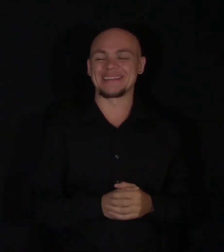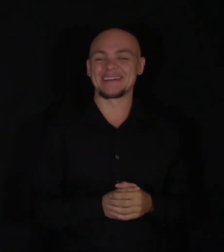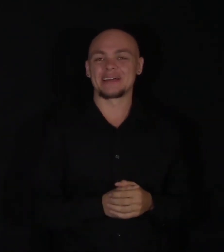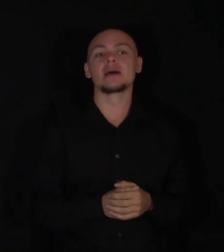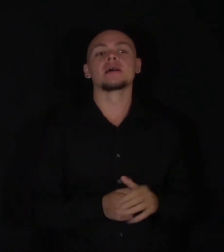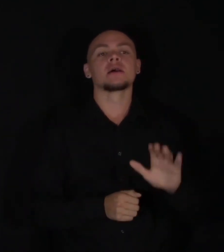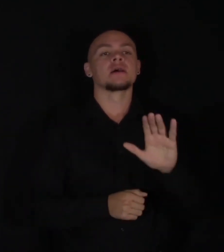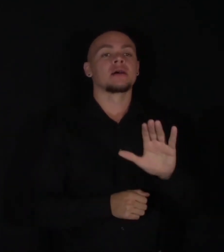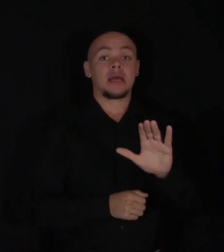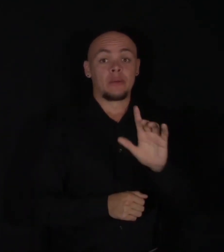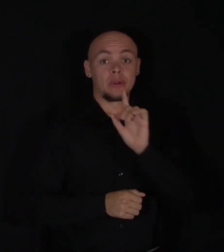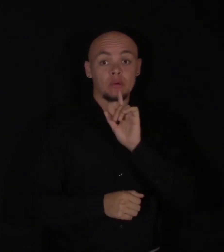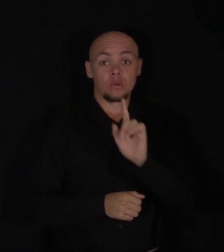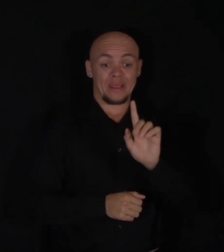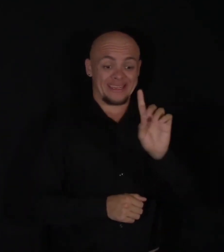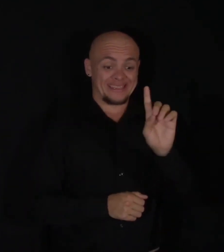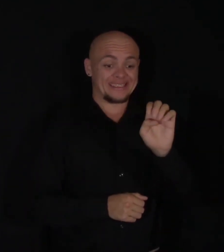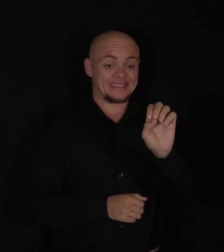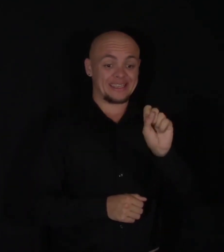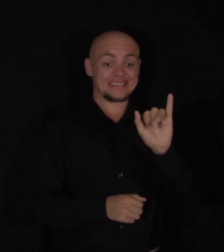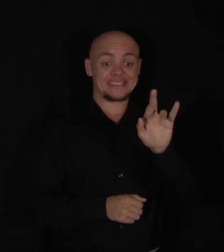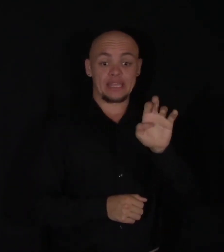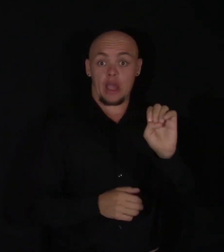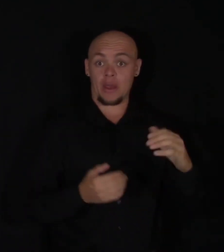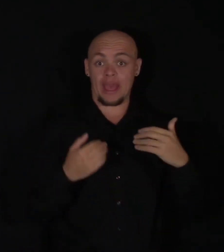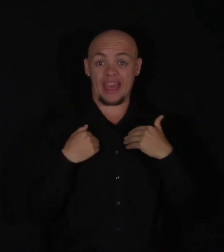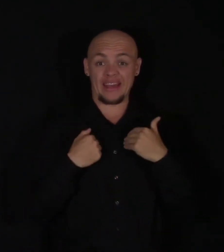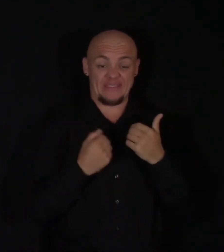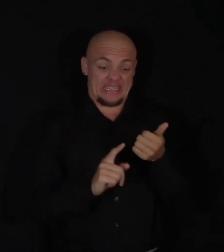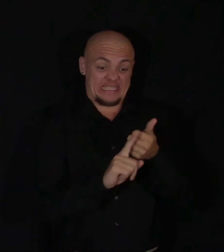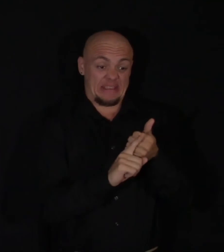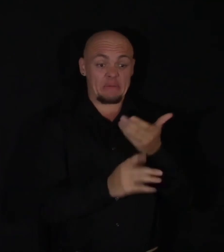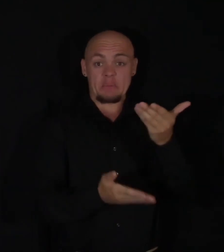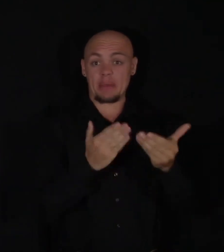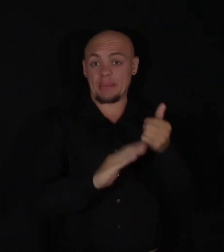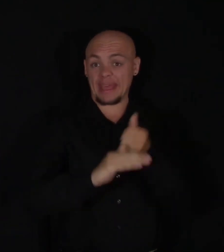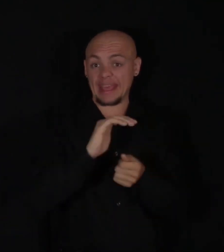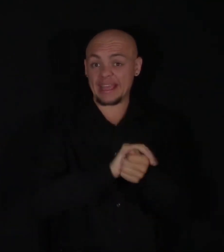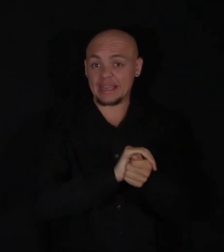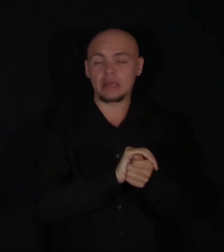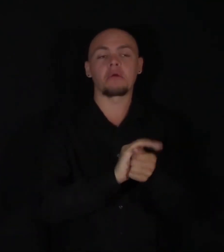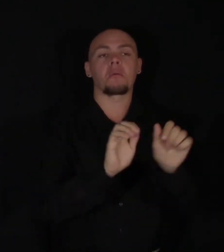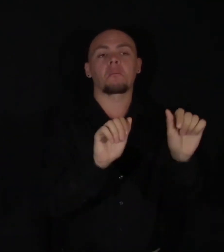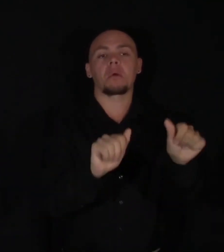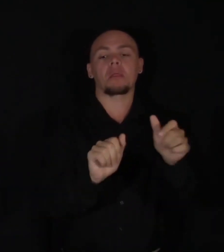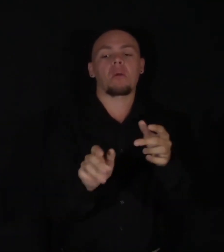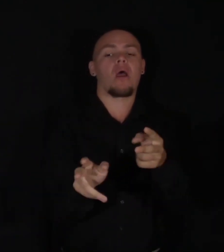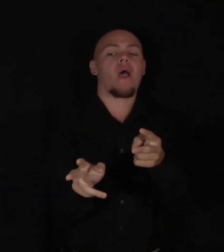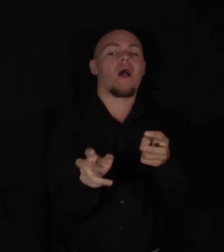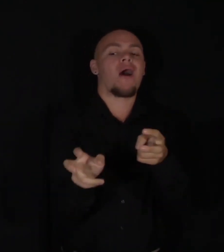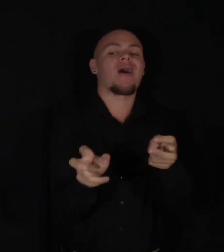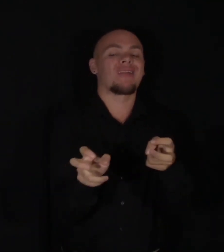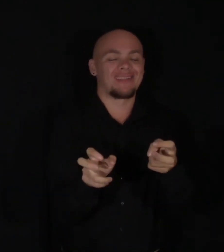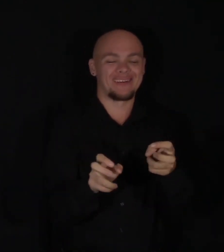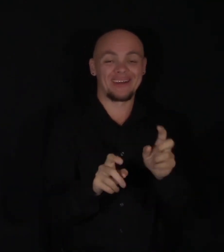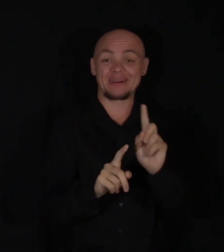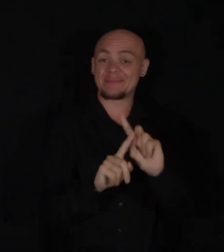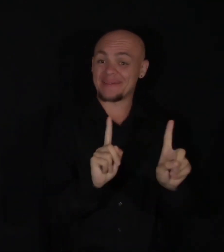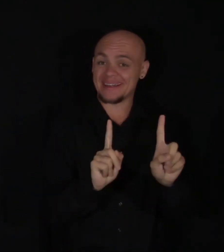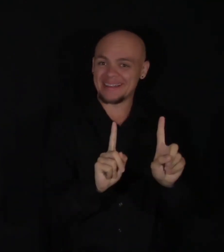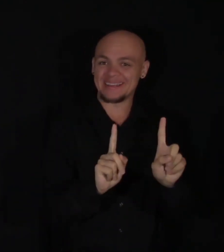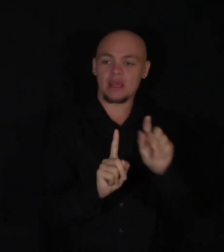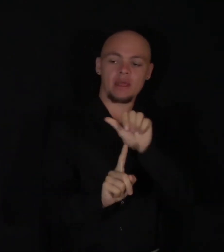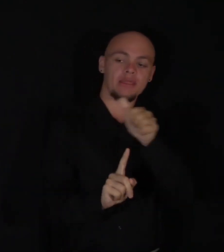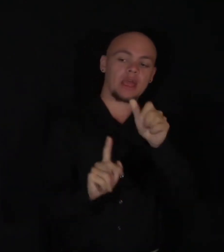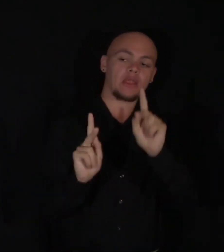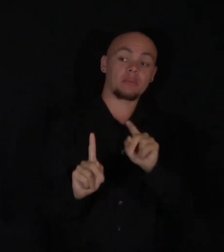When there's real desire, even if it's hidden, it's possible to lure it out. But you really got to get what the other